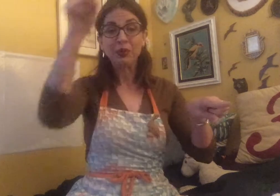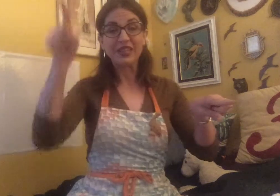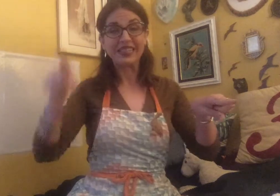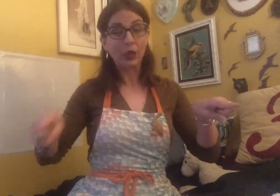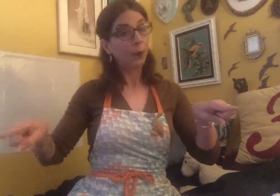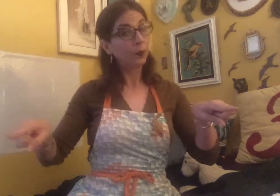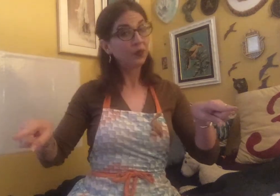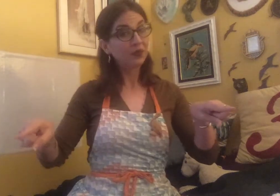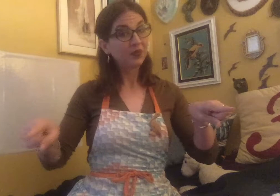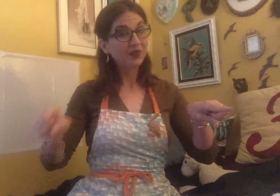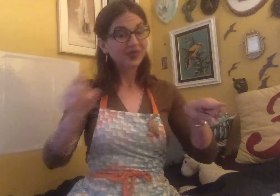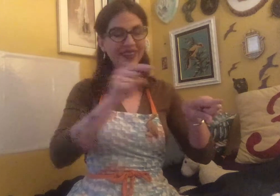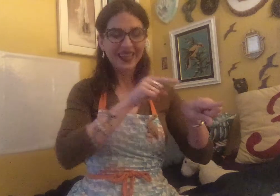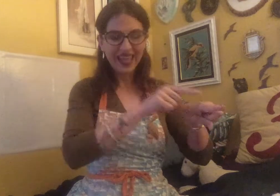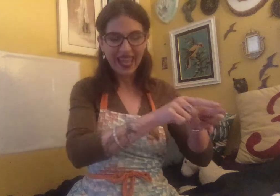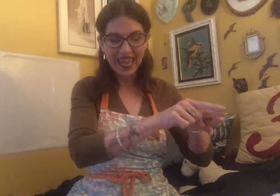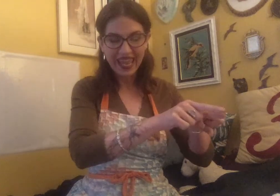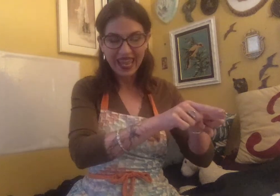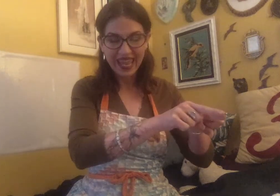Apron. A.